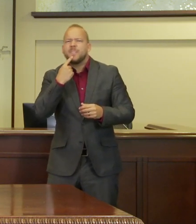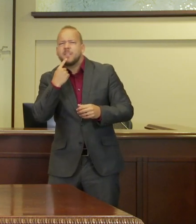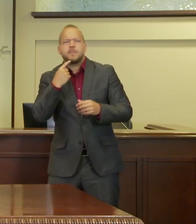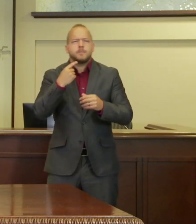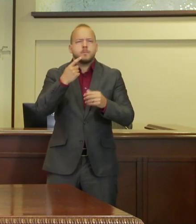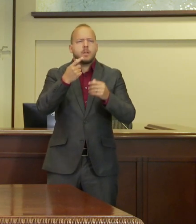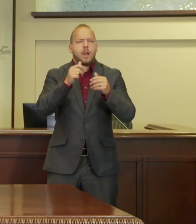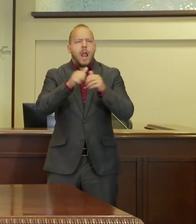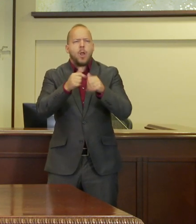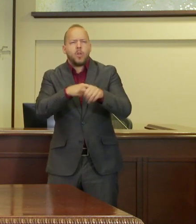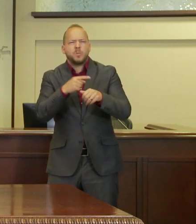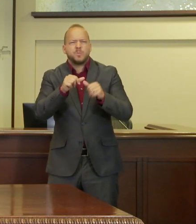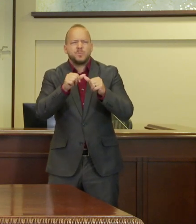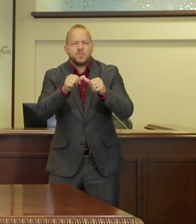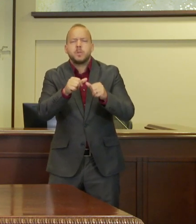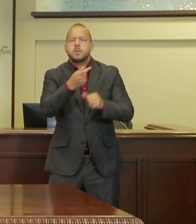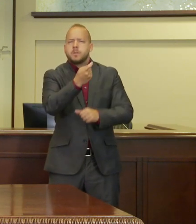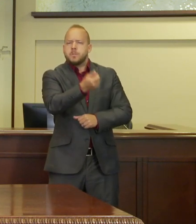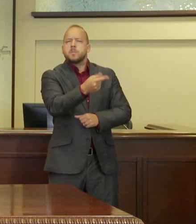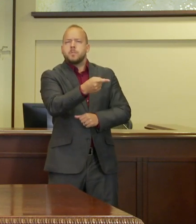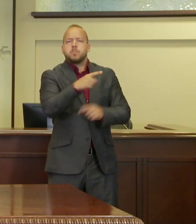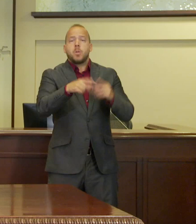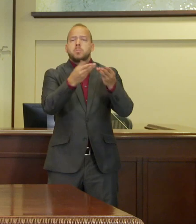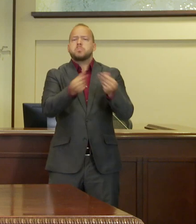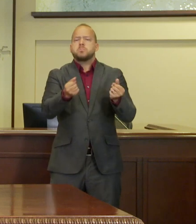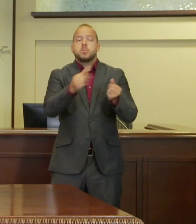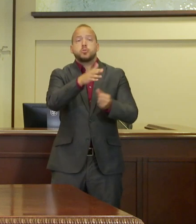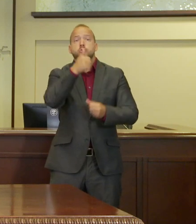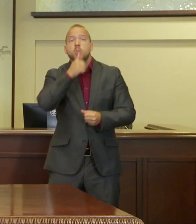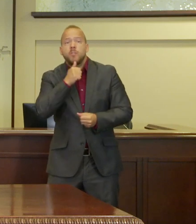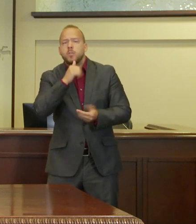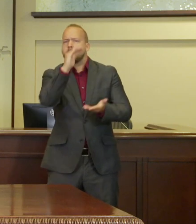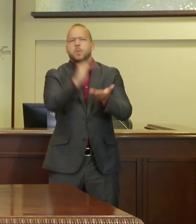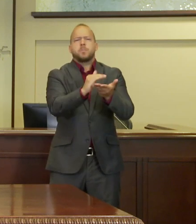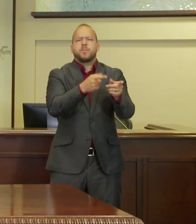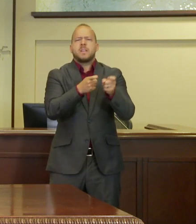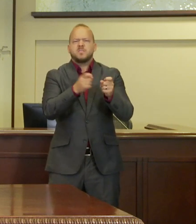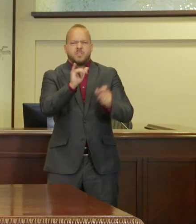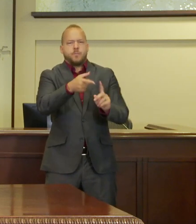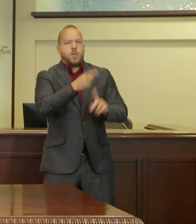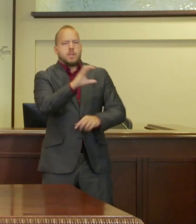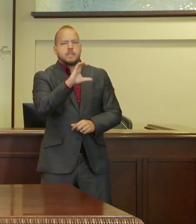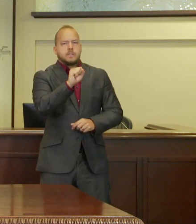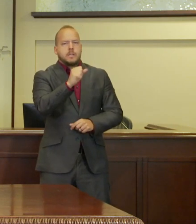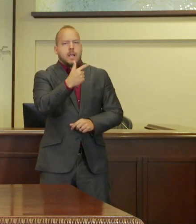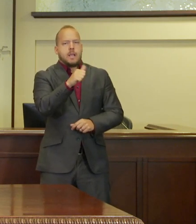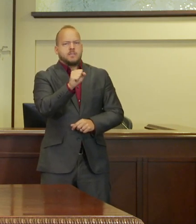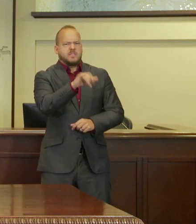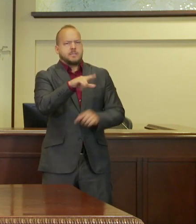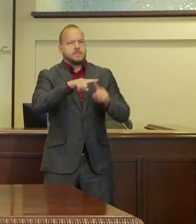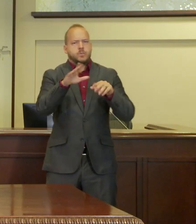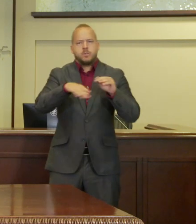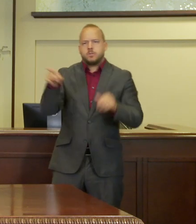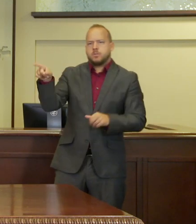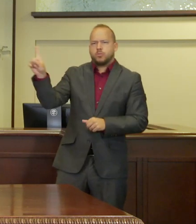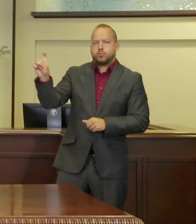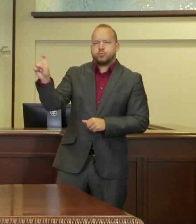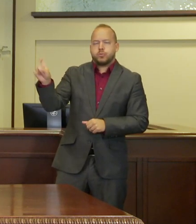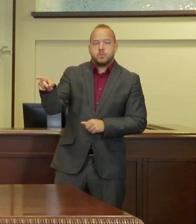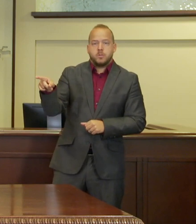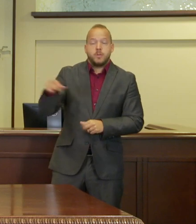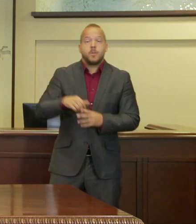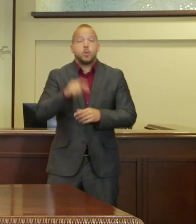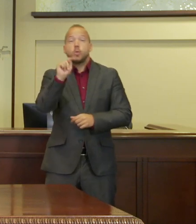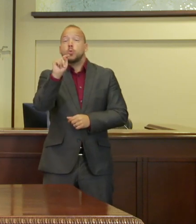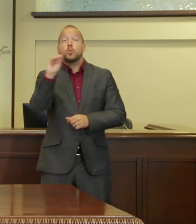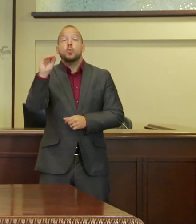functional a lot faster and you suffer a lot less long. And again, the whole reason why we use these tools is to just encourage people who